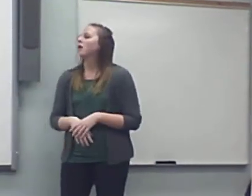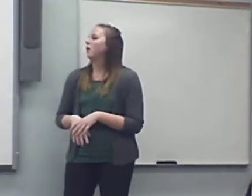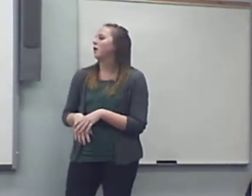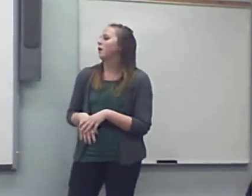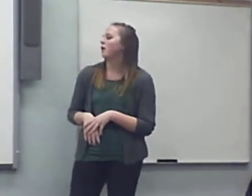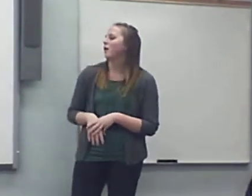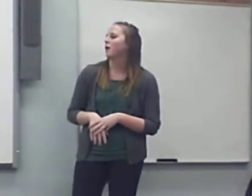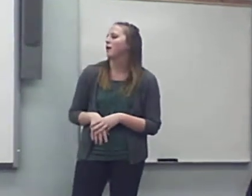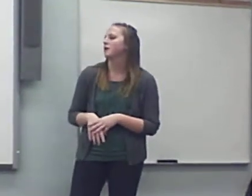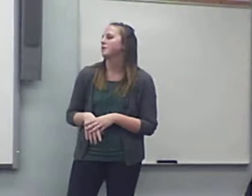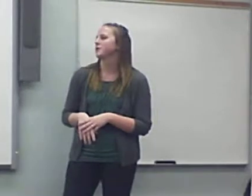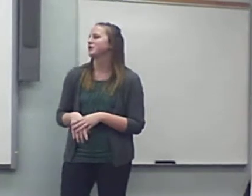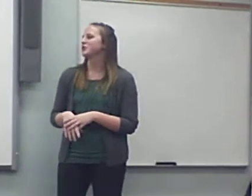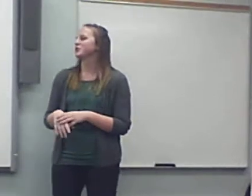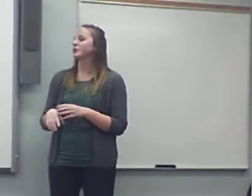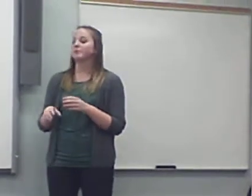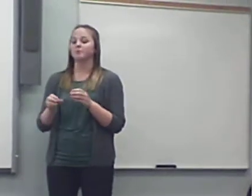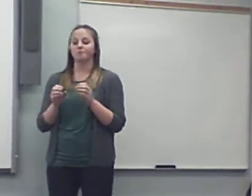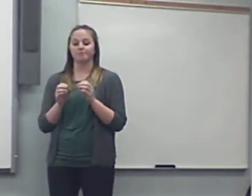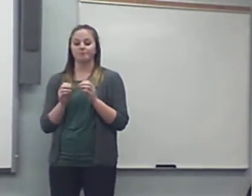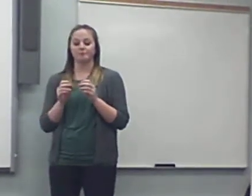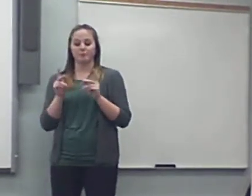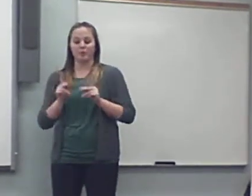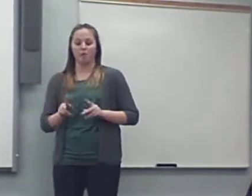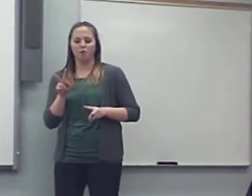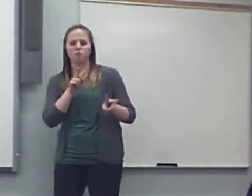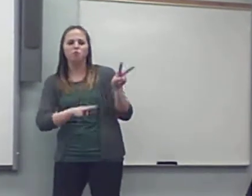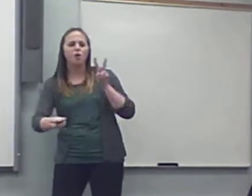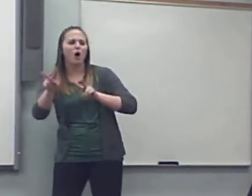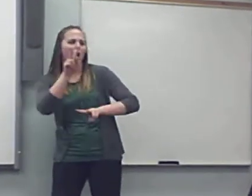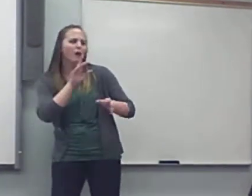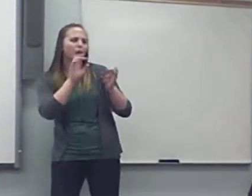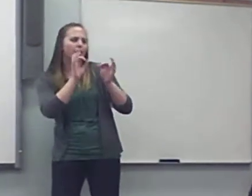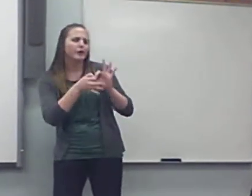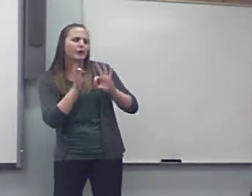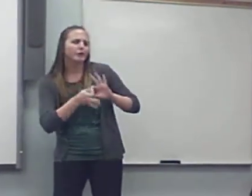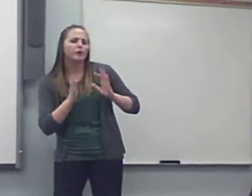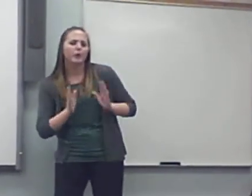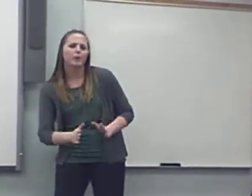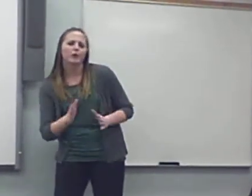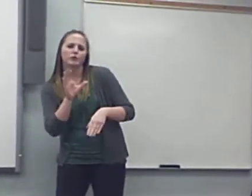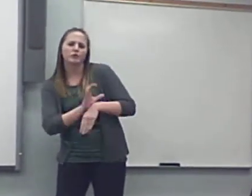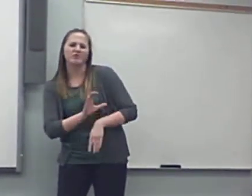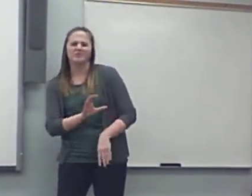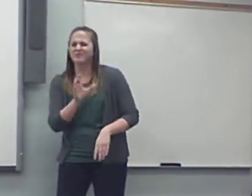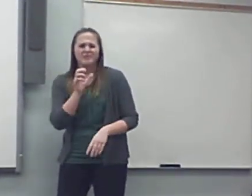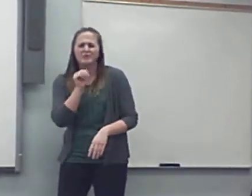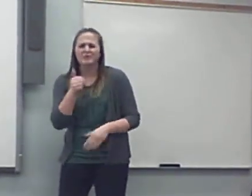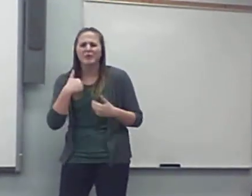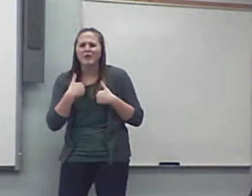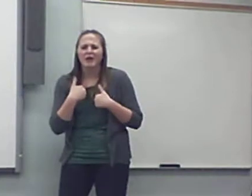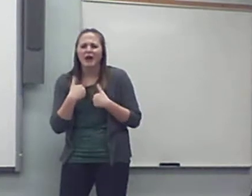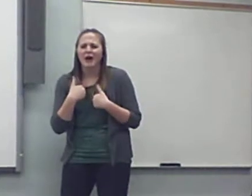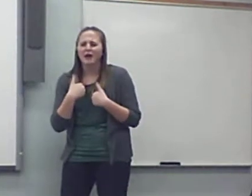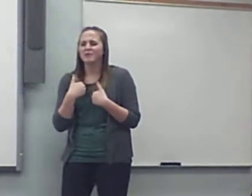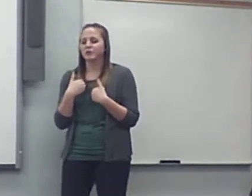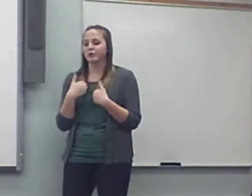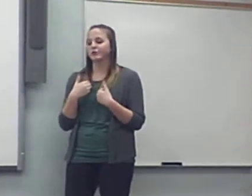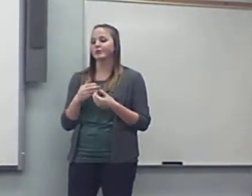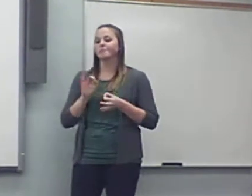them to do that. Deaf people have to suffer through this a lot back then. So they're not going to request for anything different. And you know what? They're just happy that somebody's